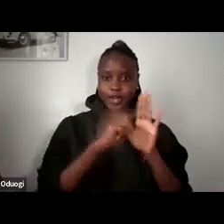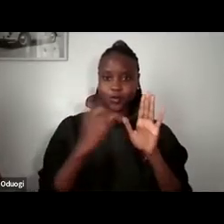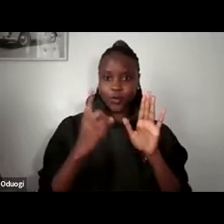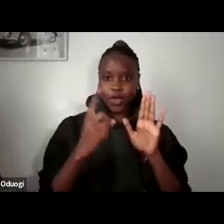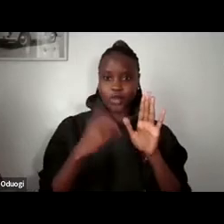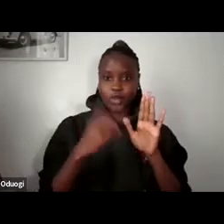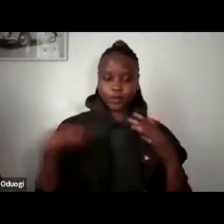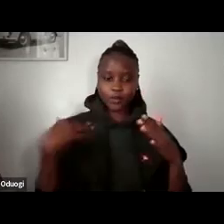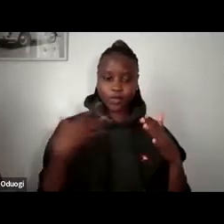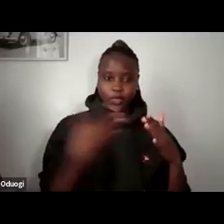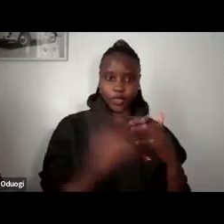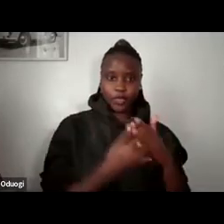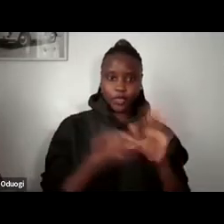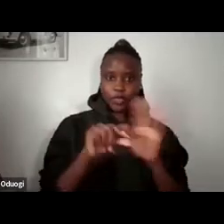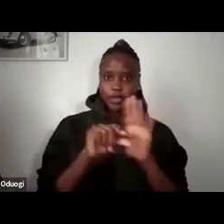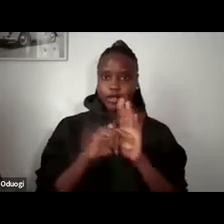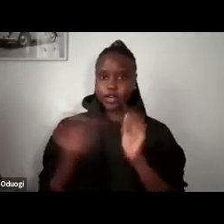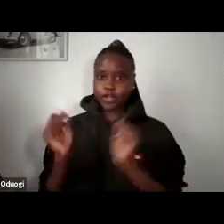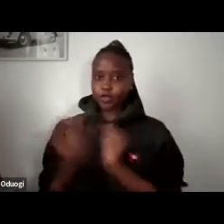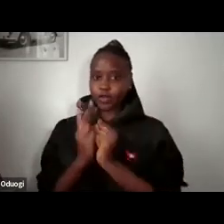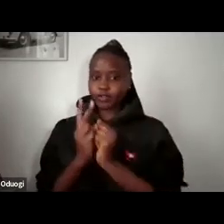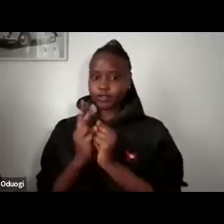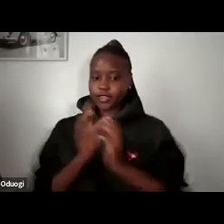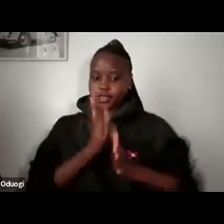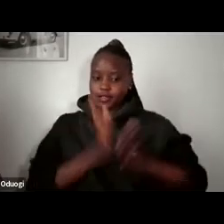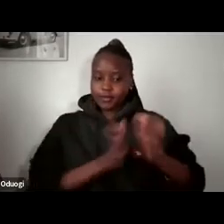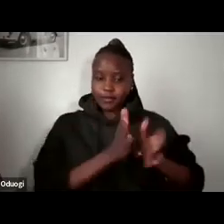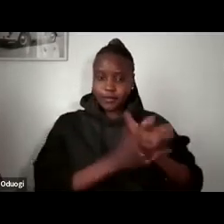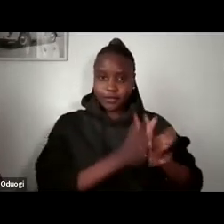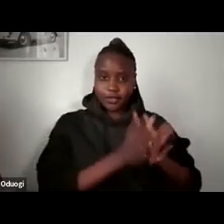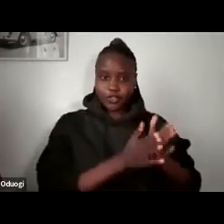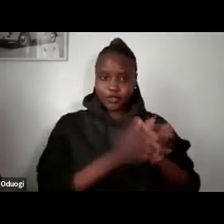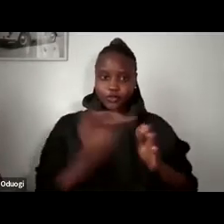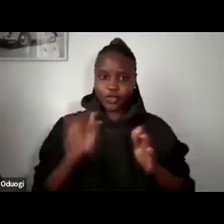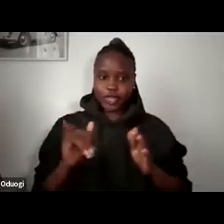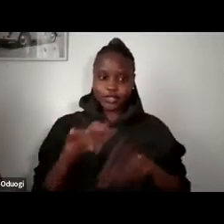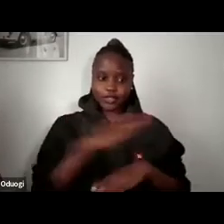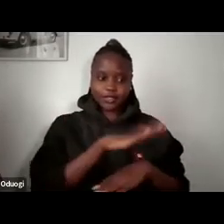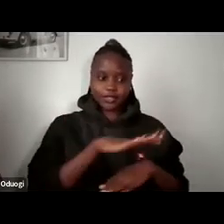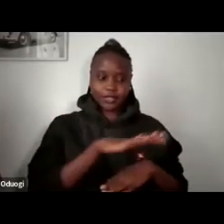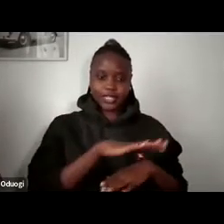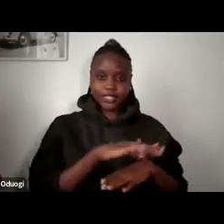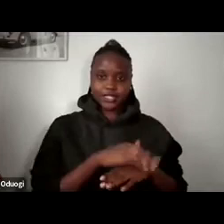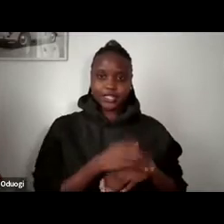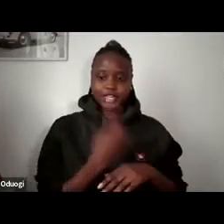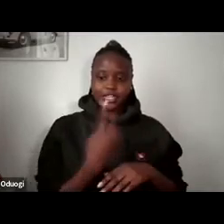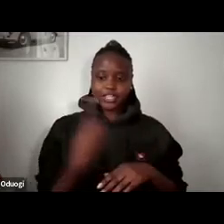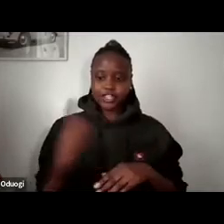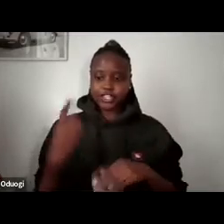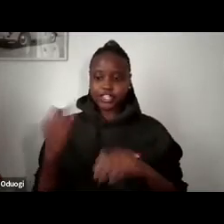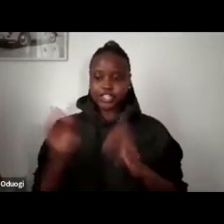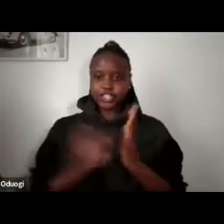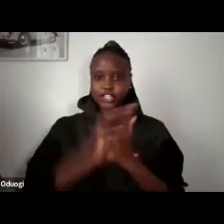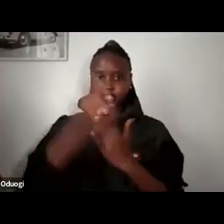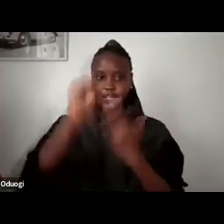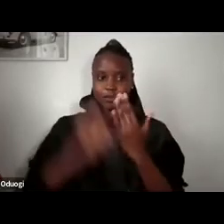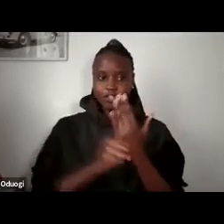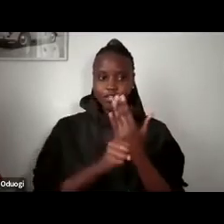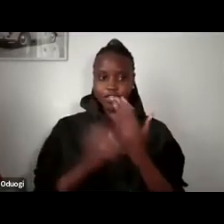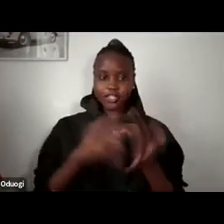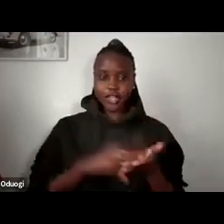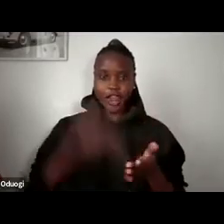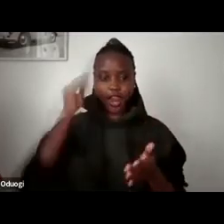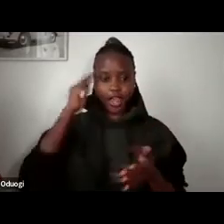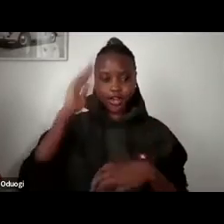the preparation for that is in place. That in every subject, in every learning area, there